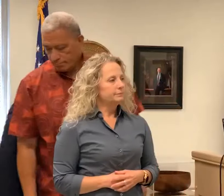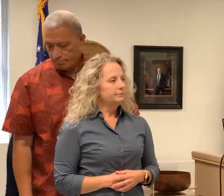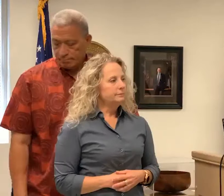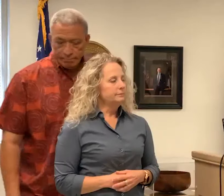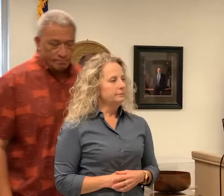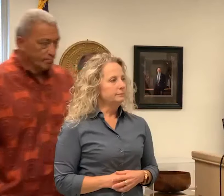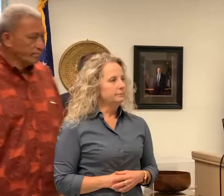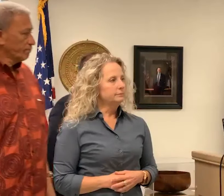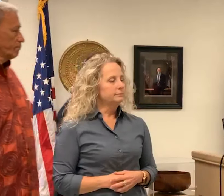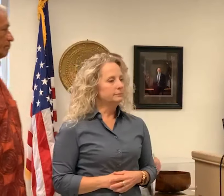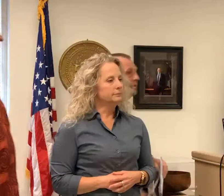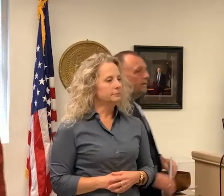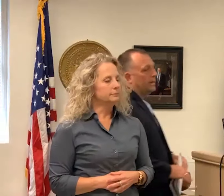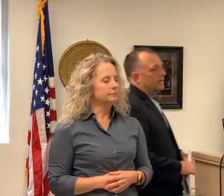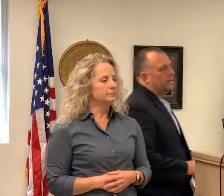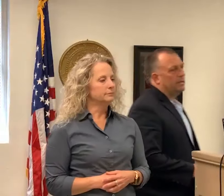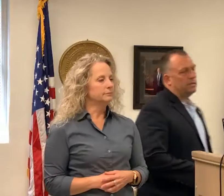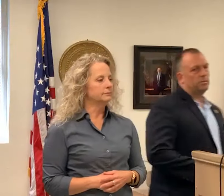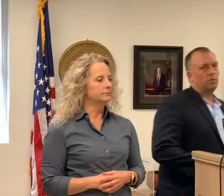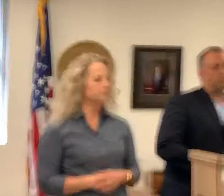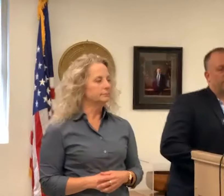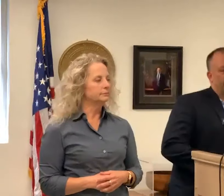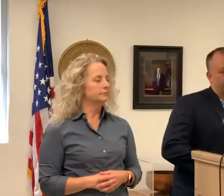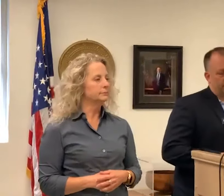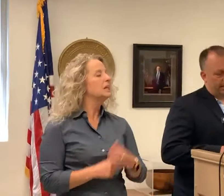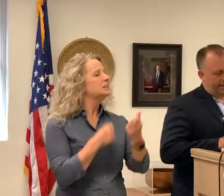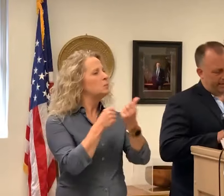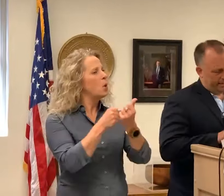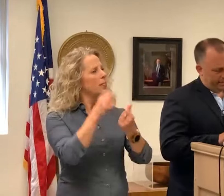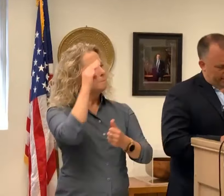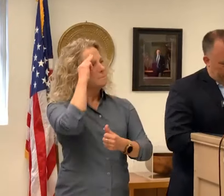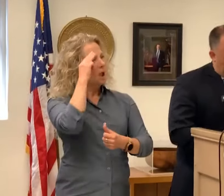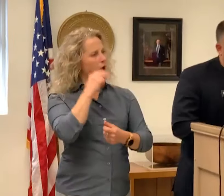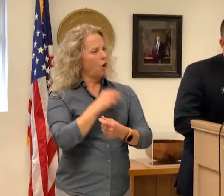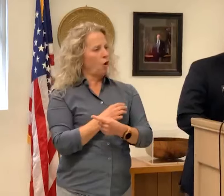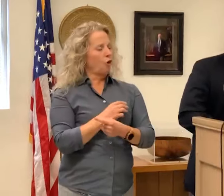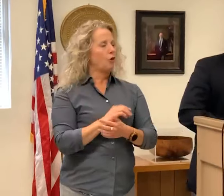I'll get to your second question, Jeremy. Yeah, and in support of what the mayor is saying,